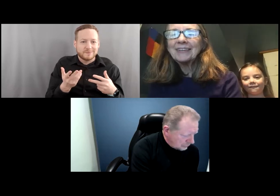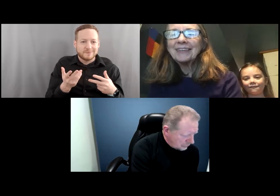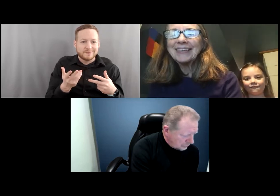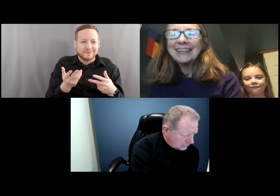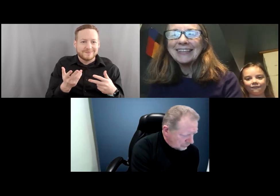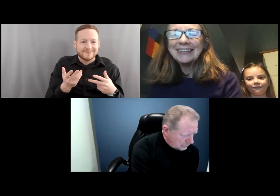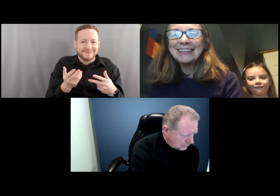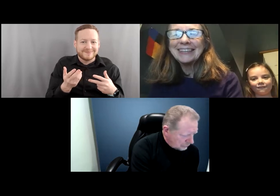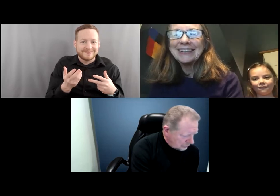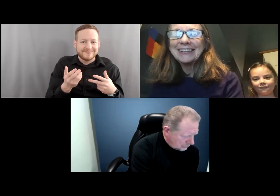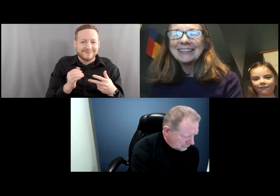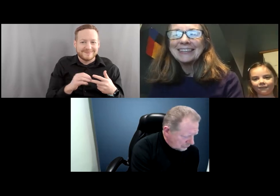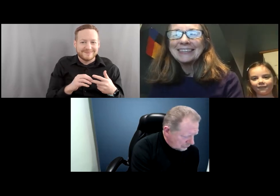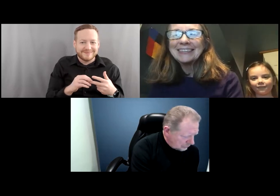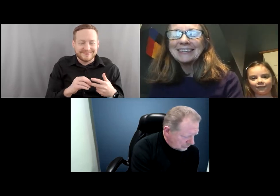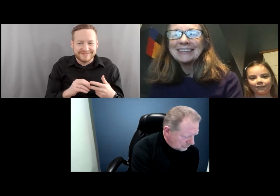Okay.